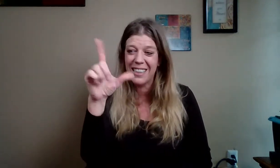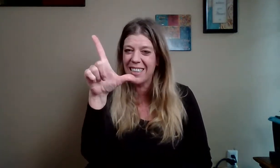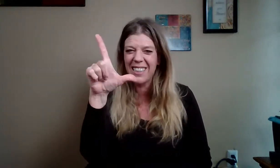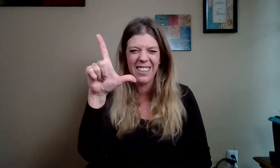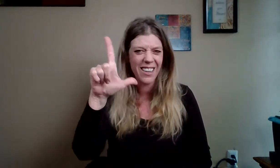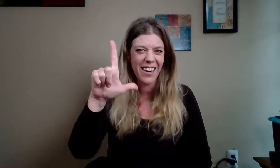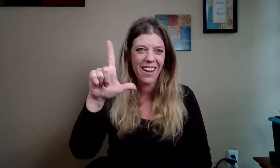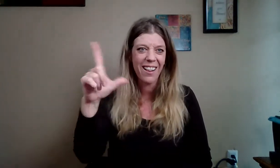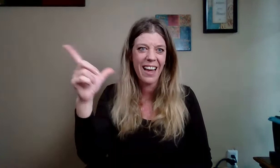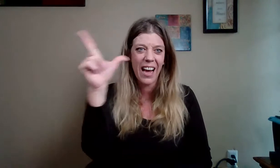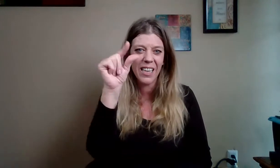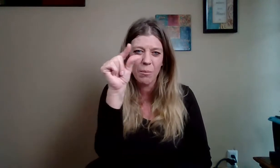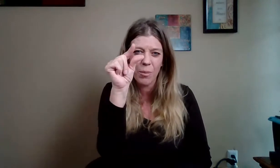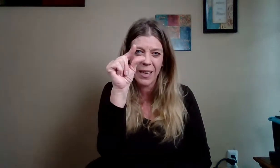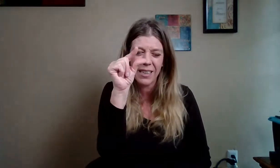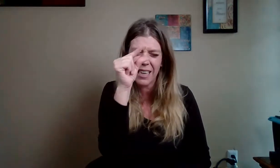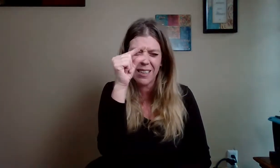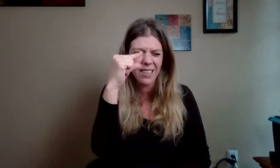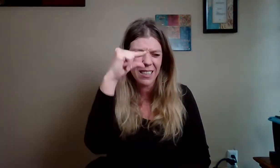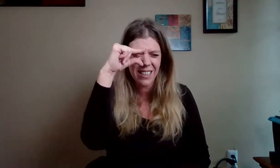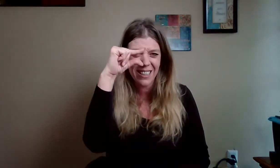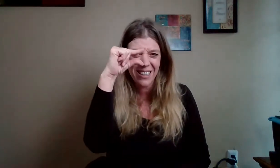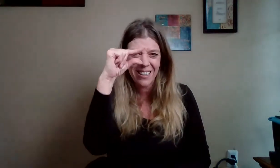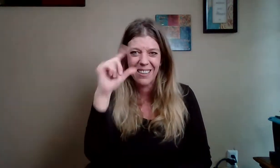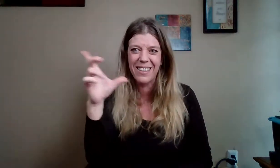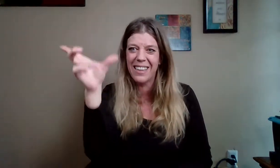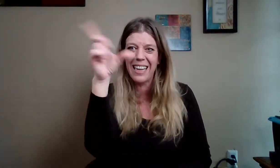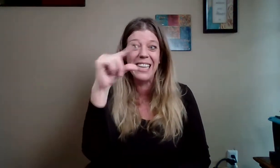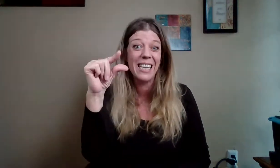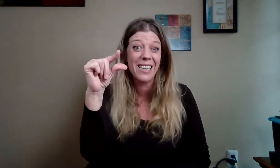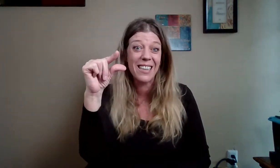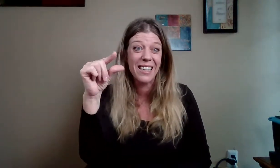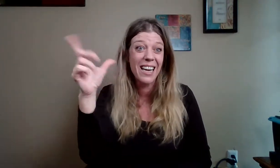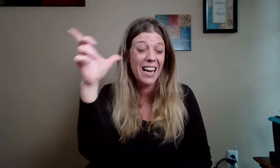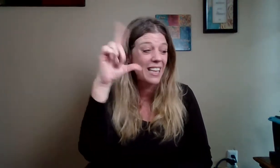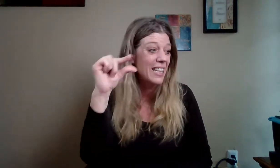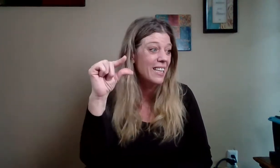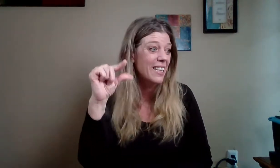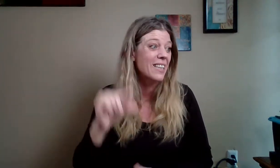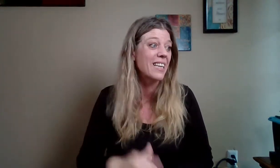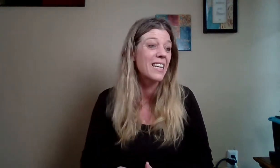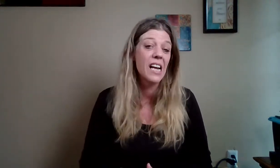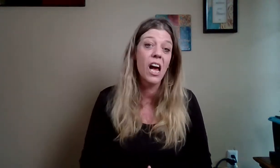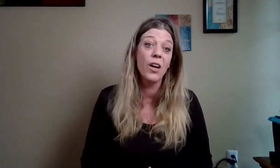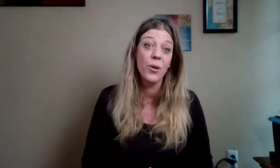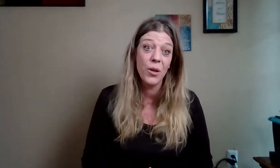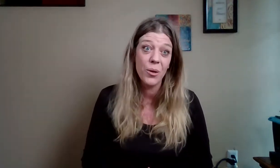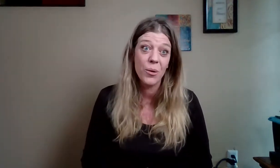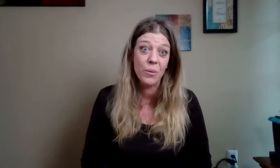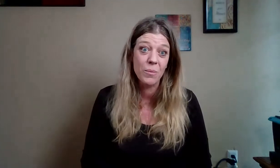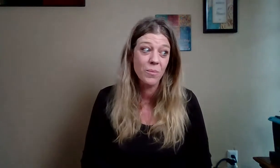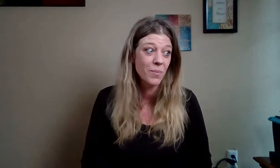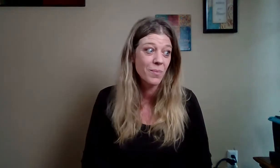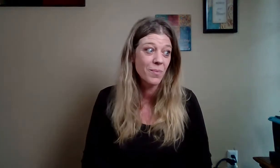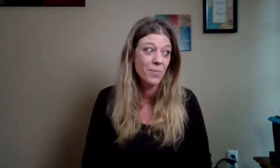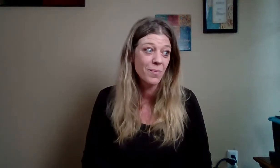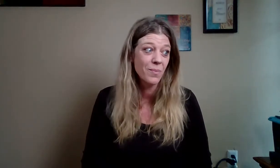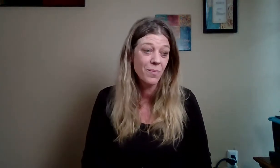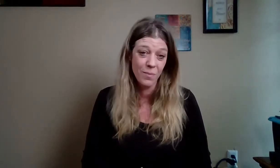little. Your L hand and bring it down just a little, little, little. New.